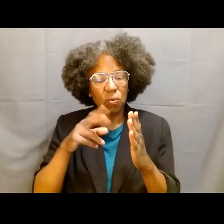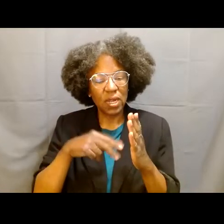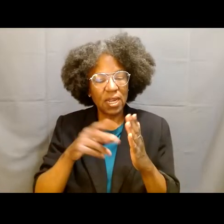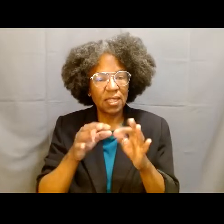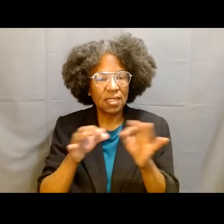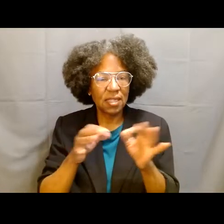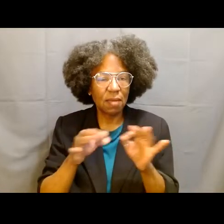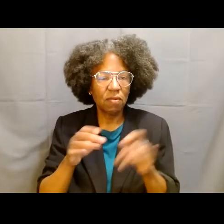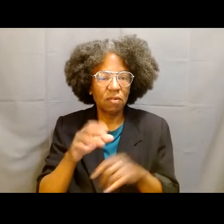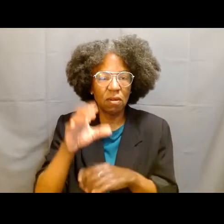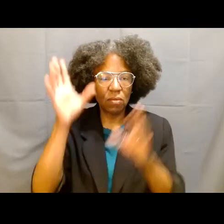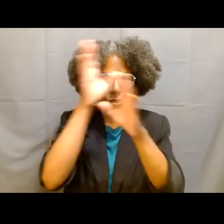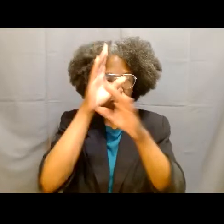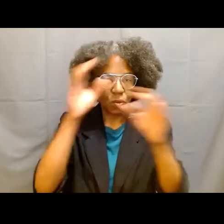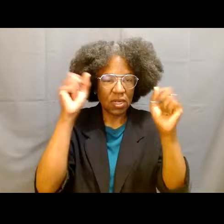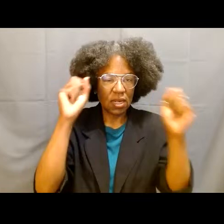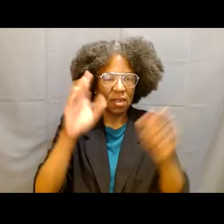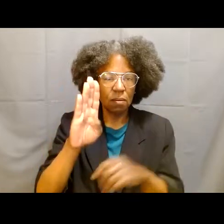really thrilled.